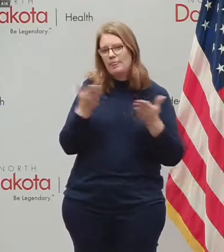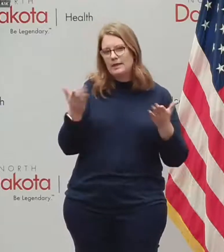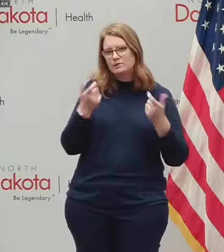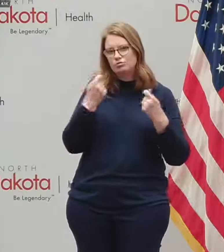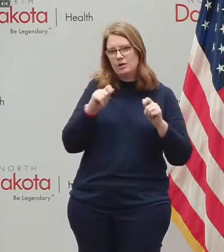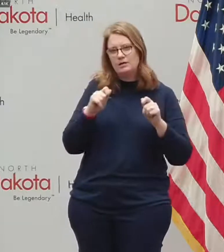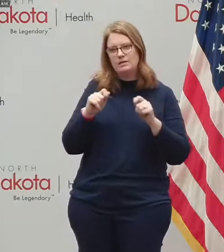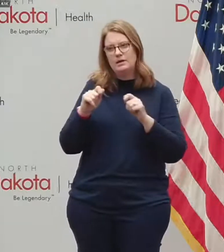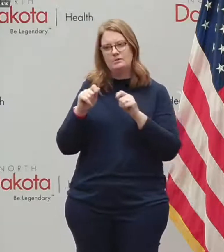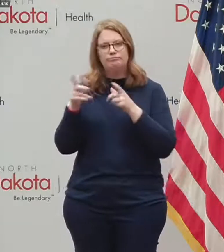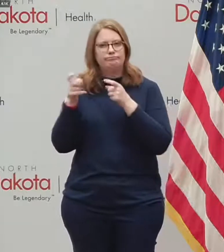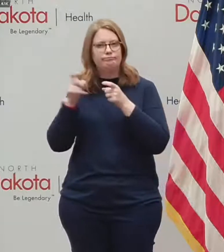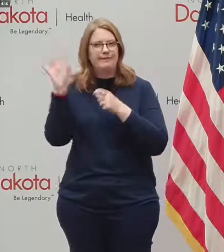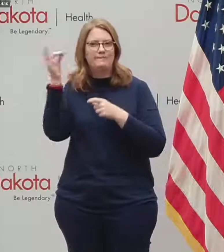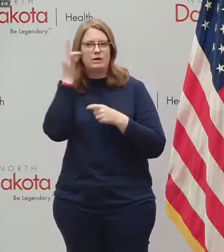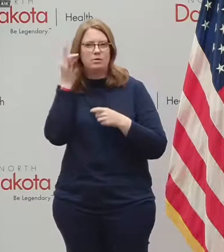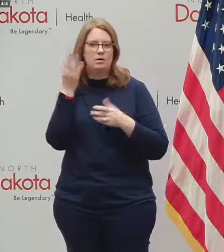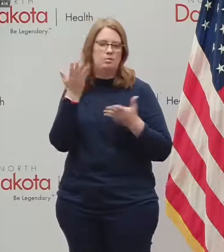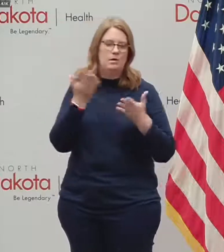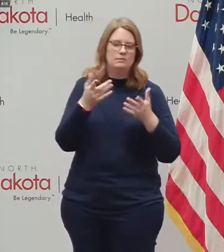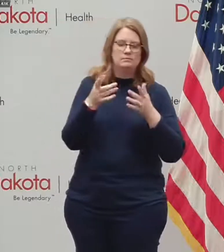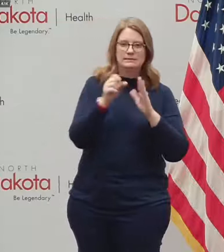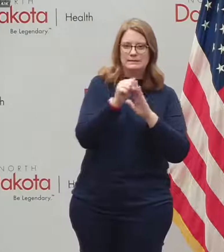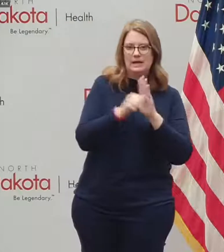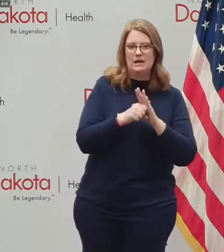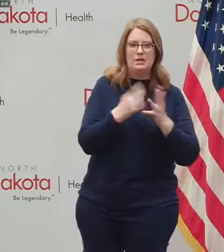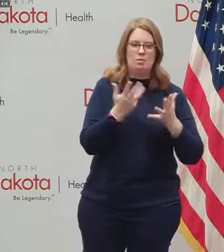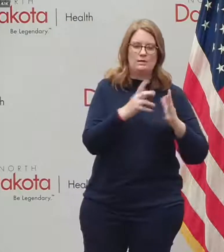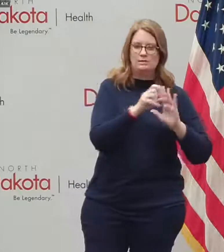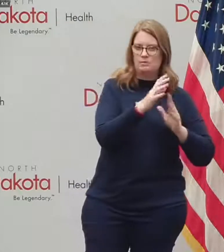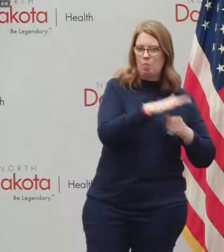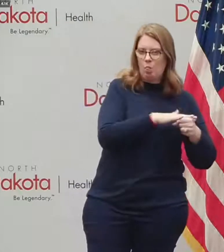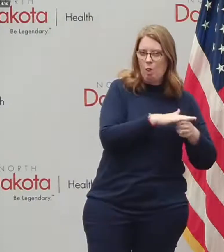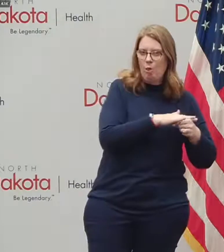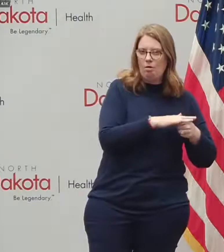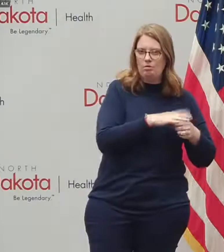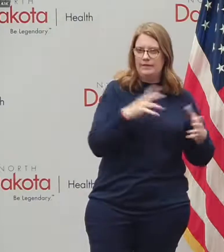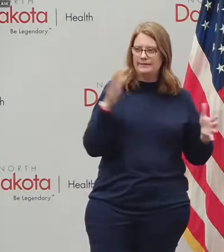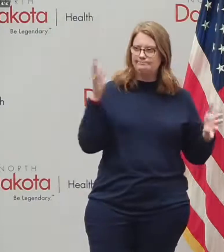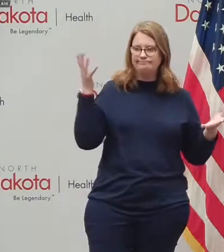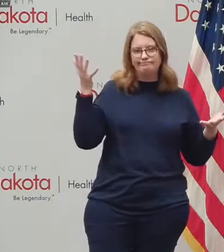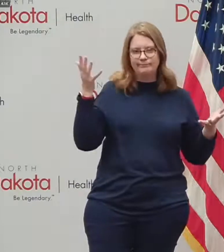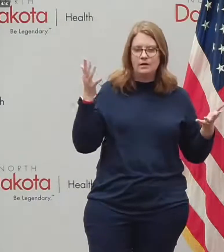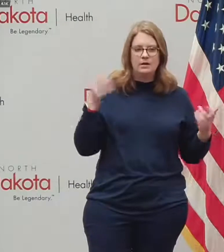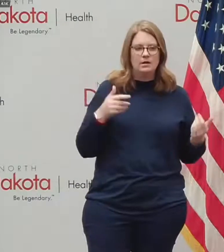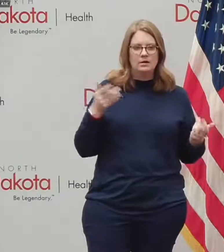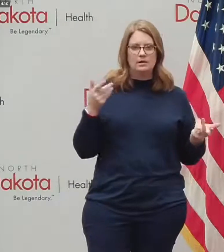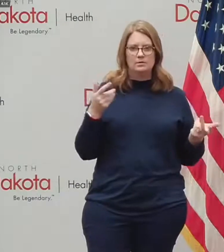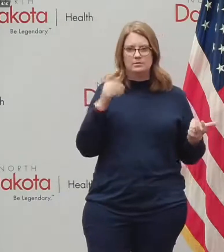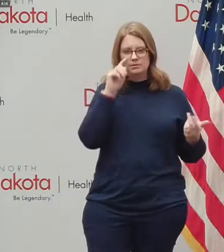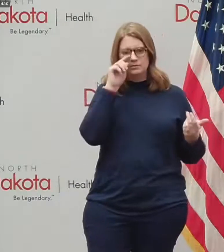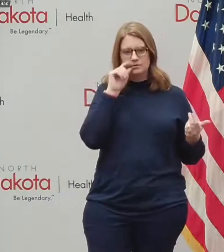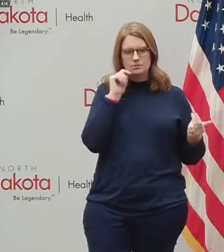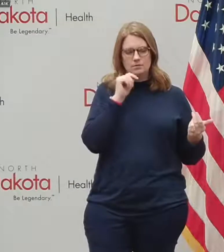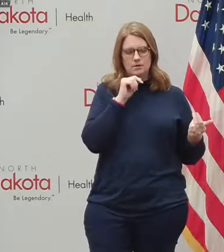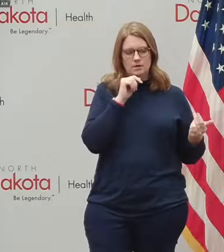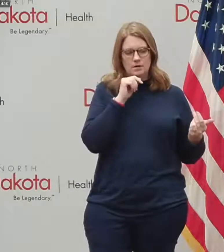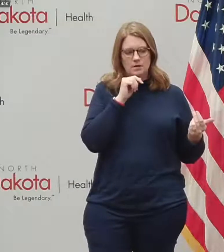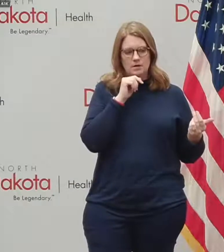done federally, what things are going to be done at the state level, and what things are done locally. And I think that there's